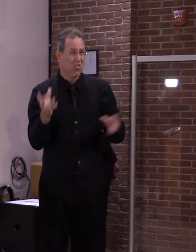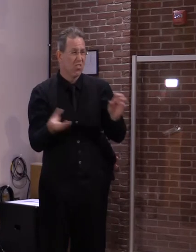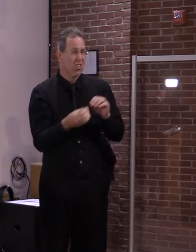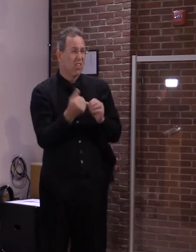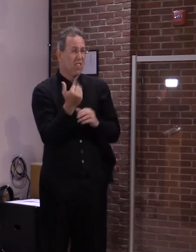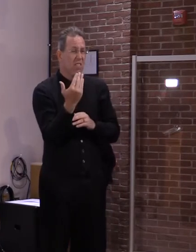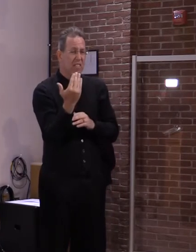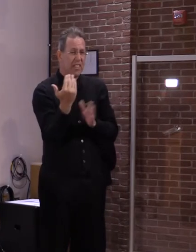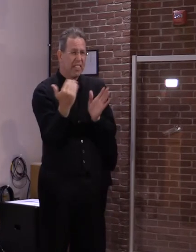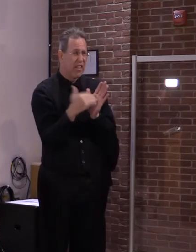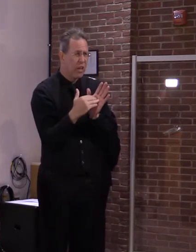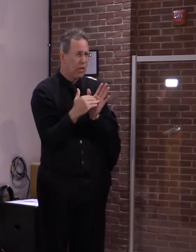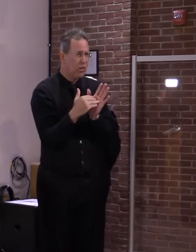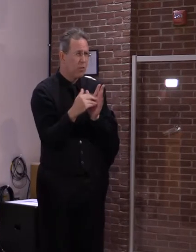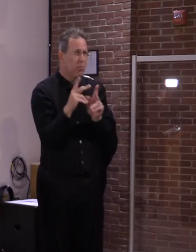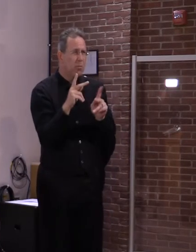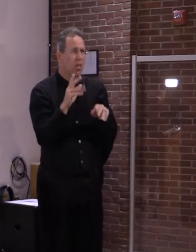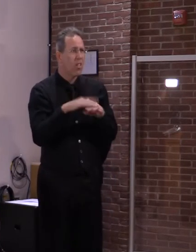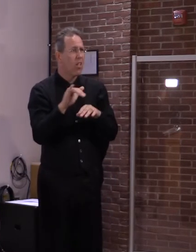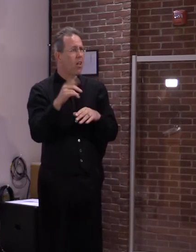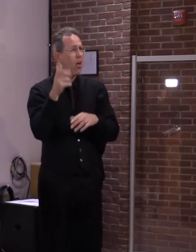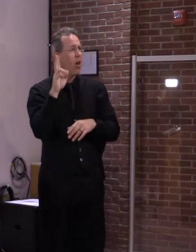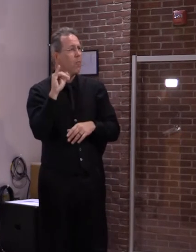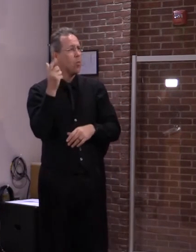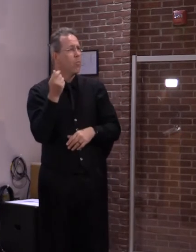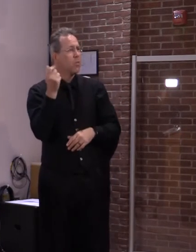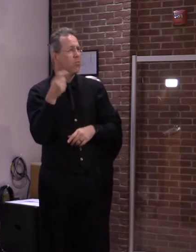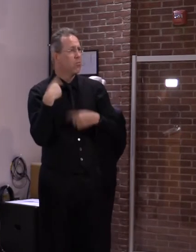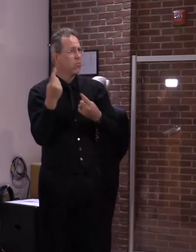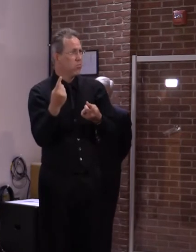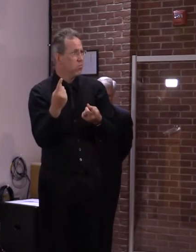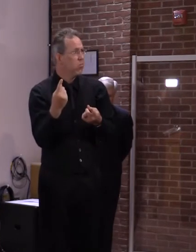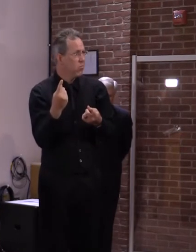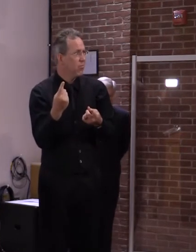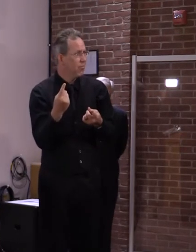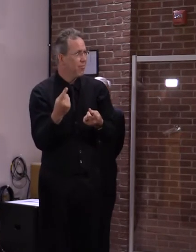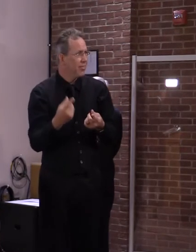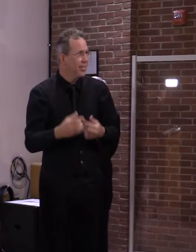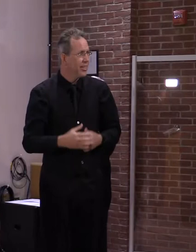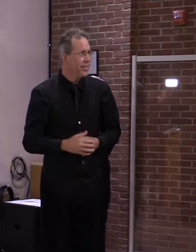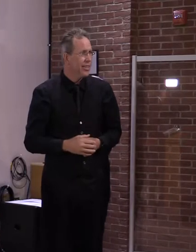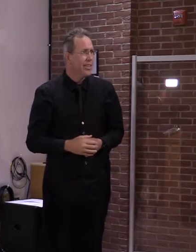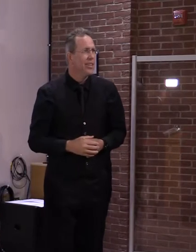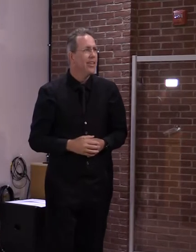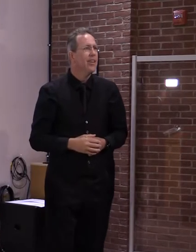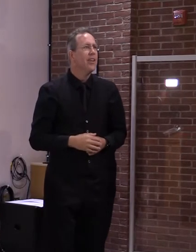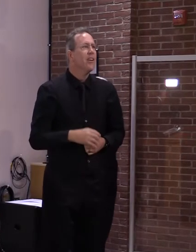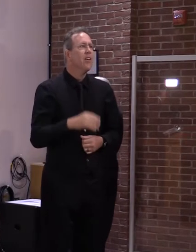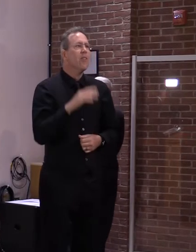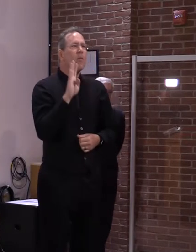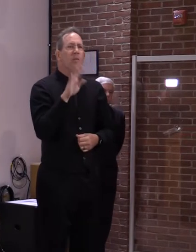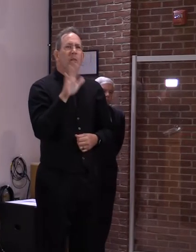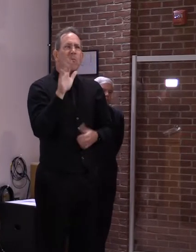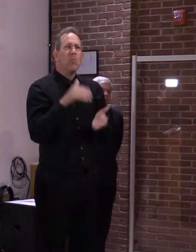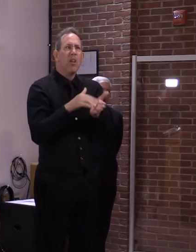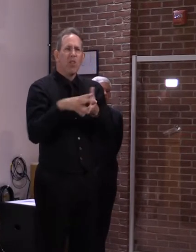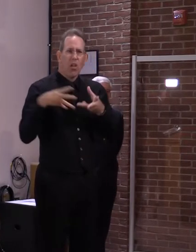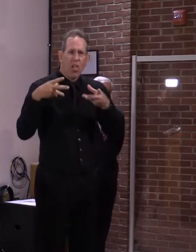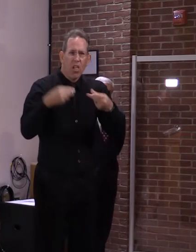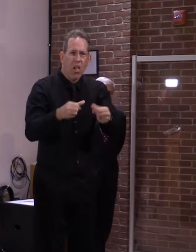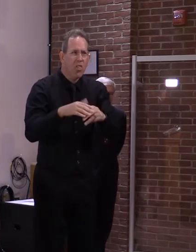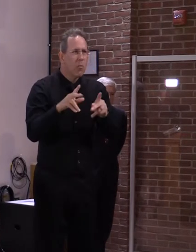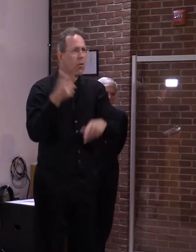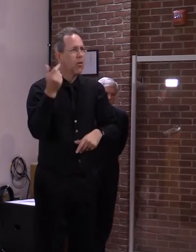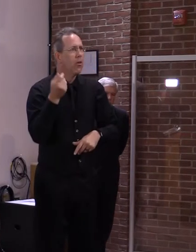is $4.5 million a week, and Commissioner Harrington can check my math on that, but $4.5 million a week into the